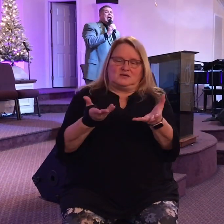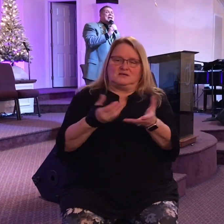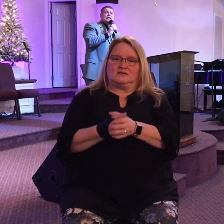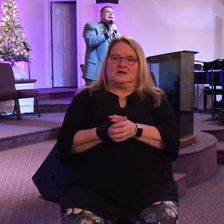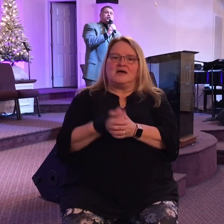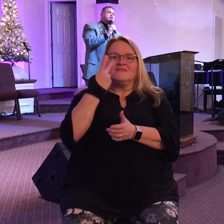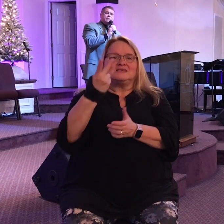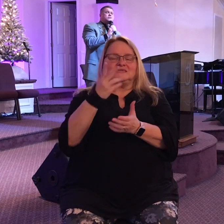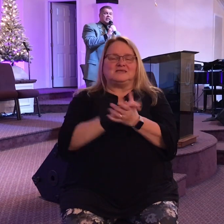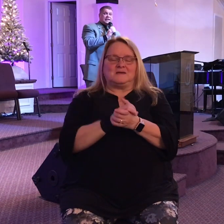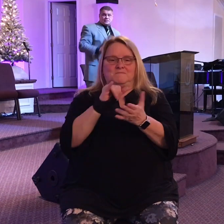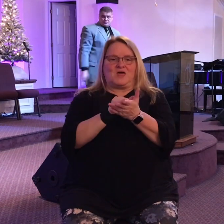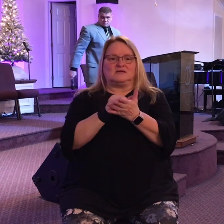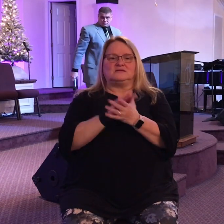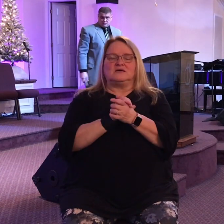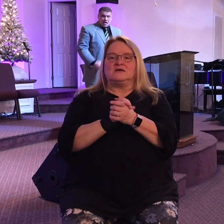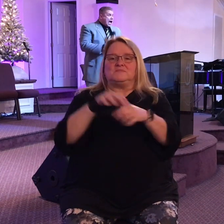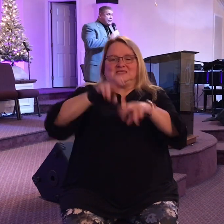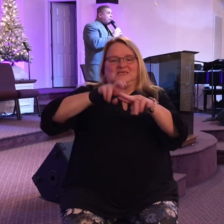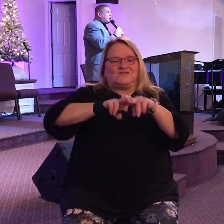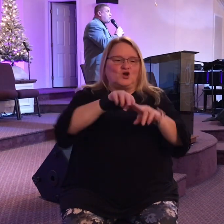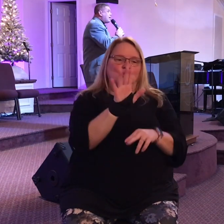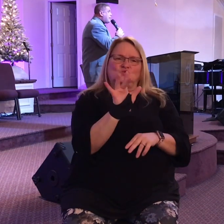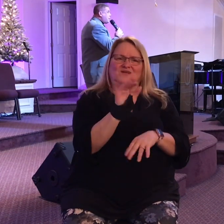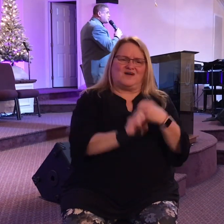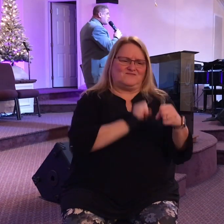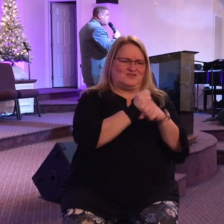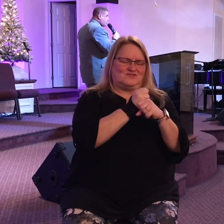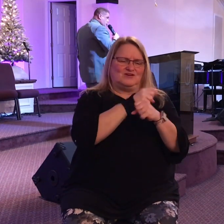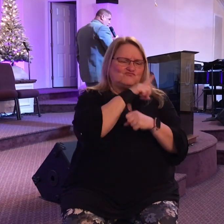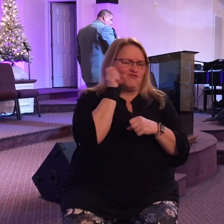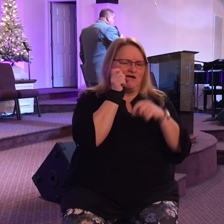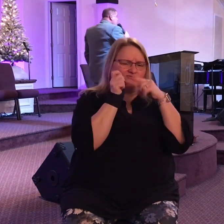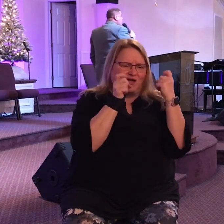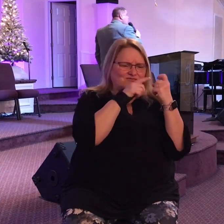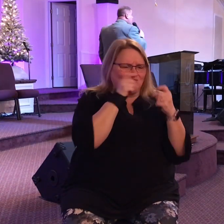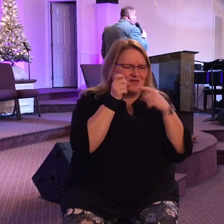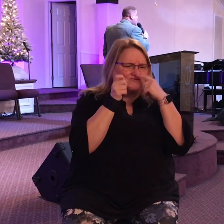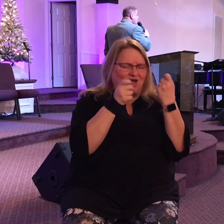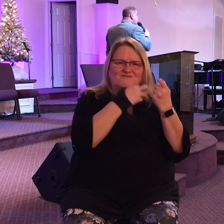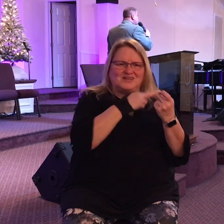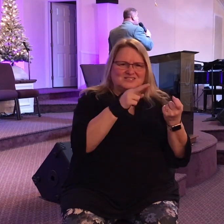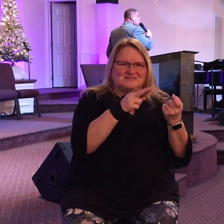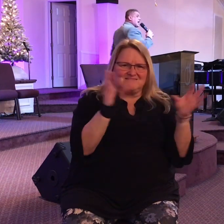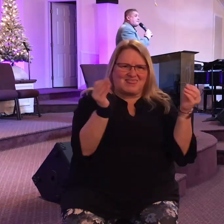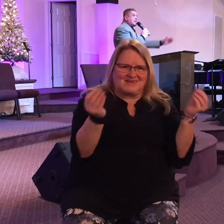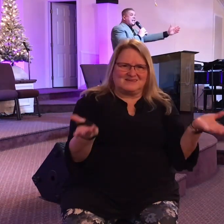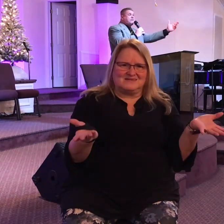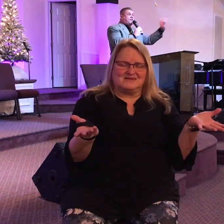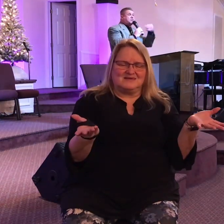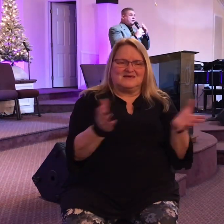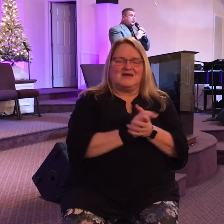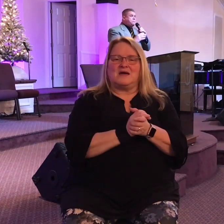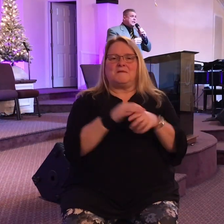as dry as last year's bird's nest. Yeah. And they wonder why nobody wants to come to their church. And they wonder why nobody. And when you start having